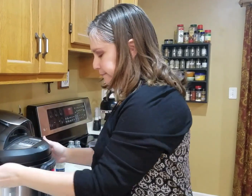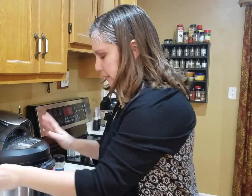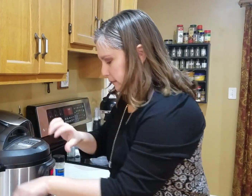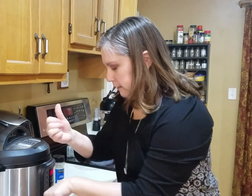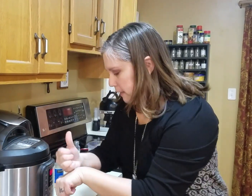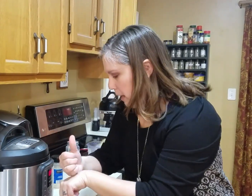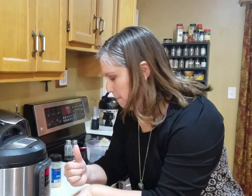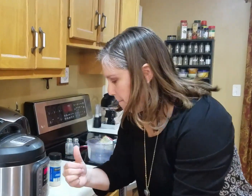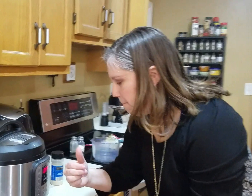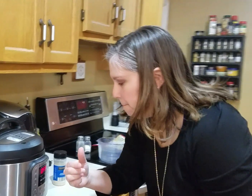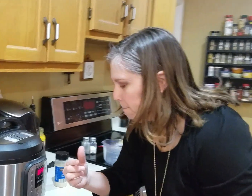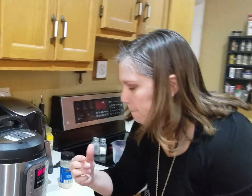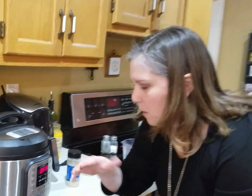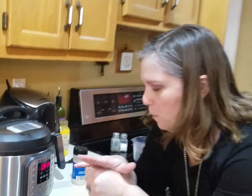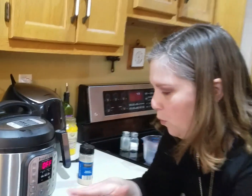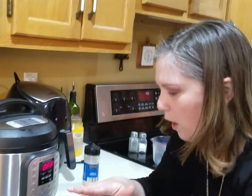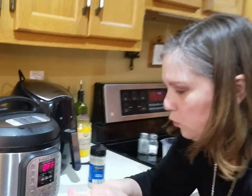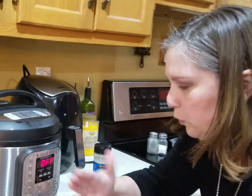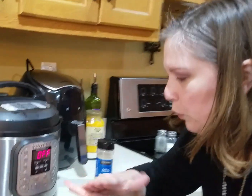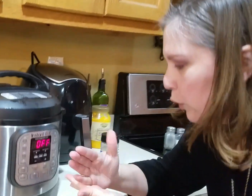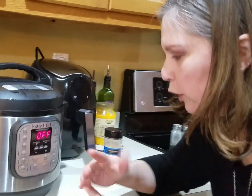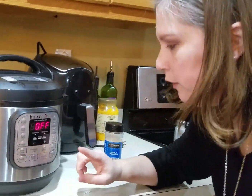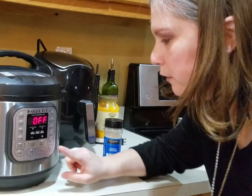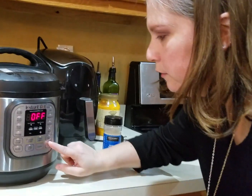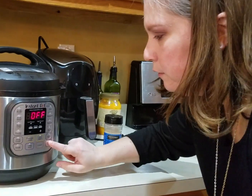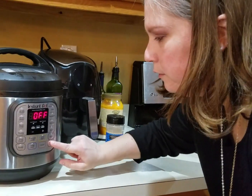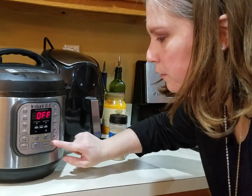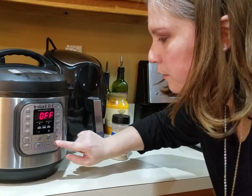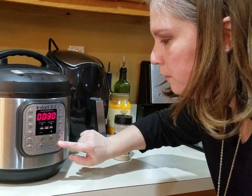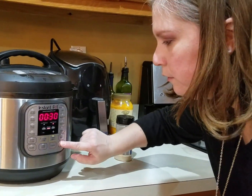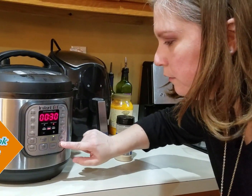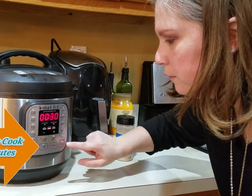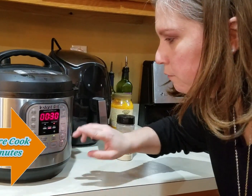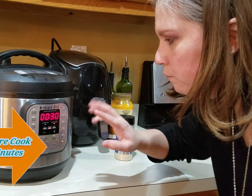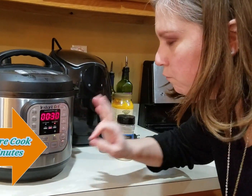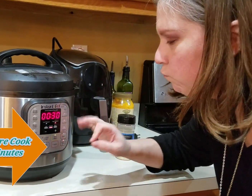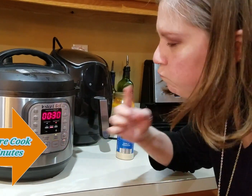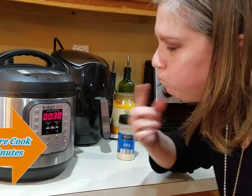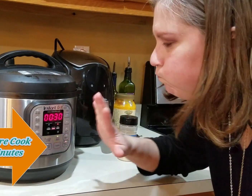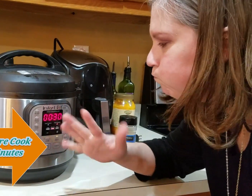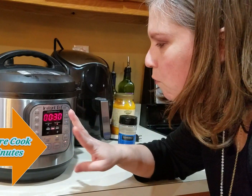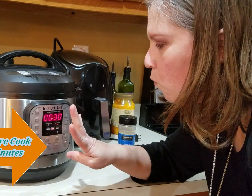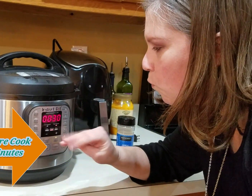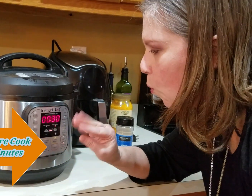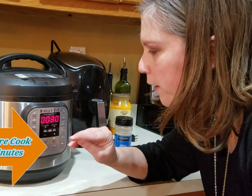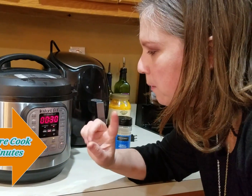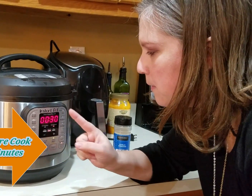to flip that switch to keep the pressure in, and we need to set this to pressure cook for about